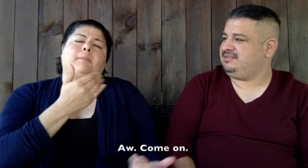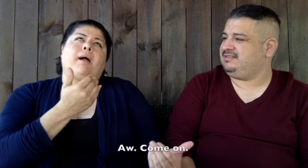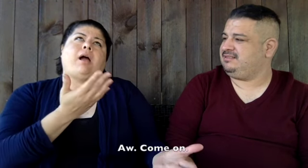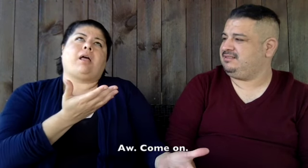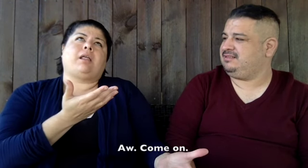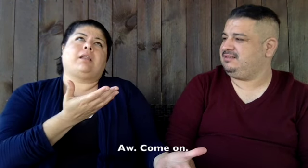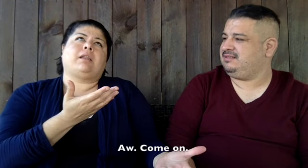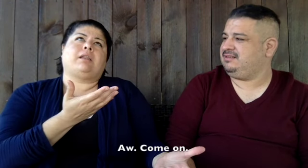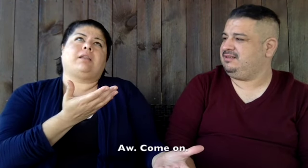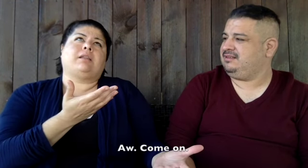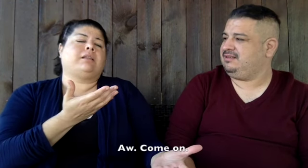Ah, come on.